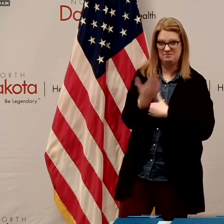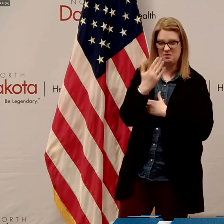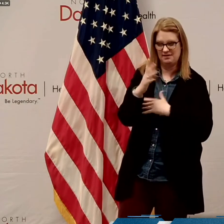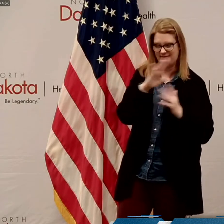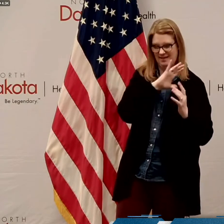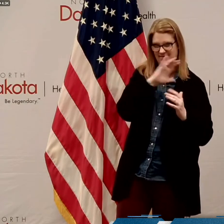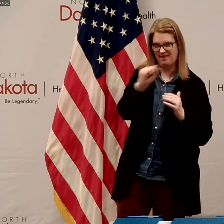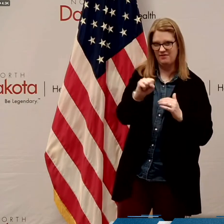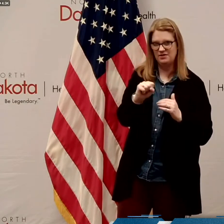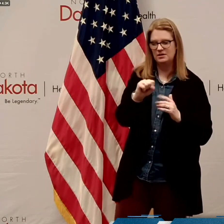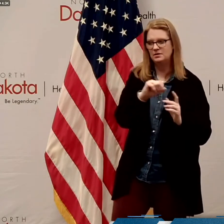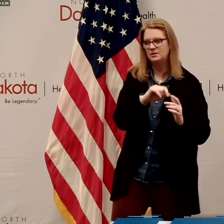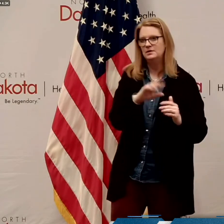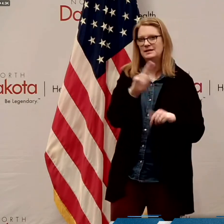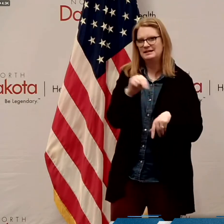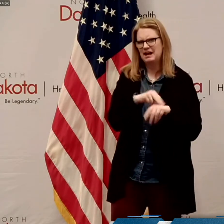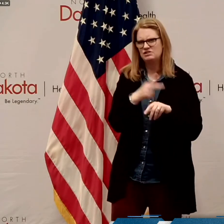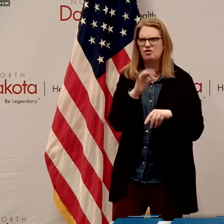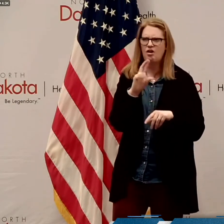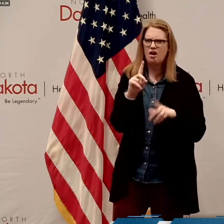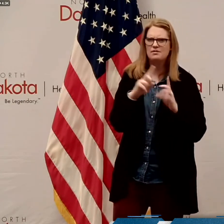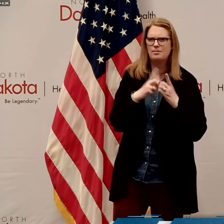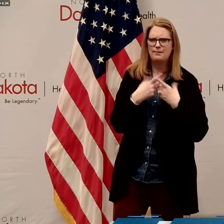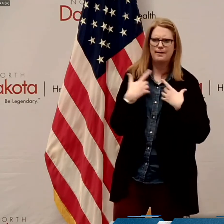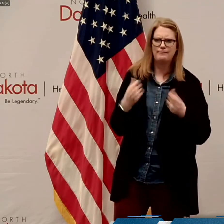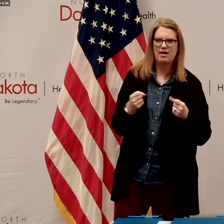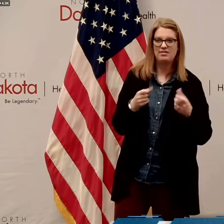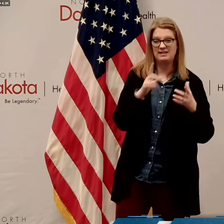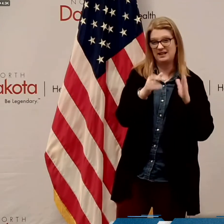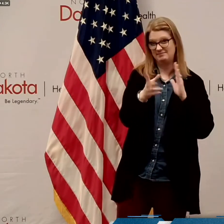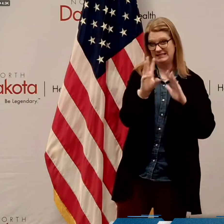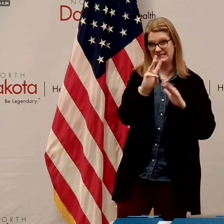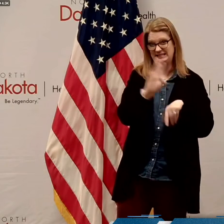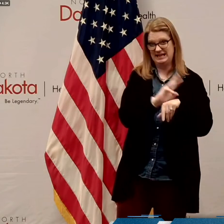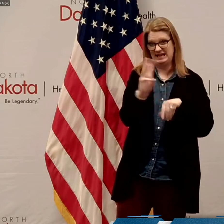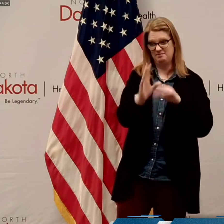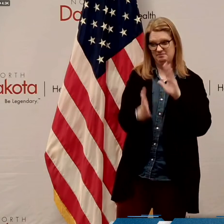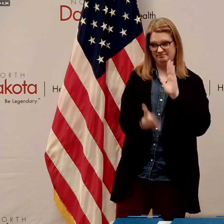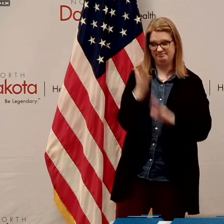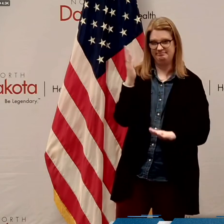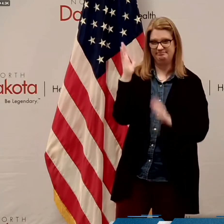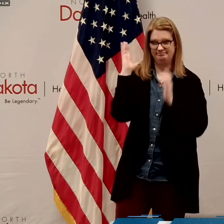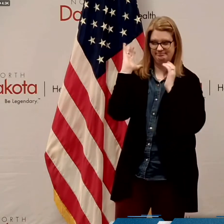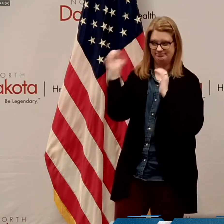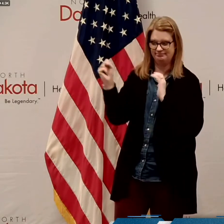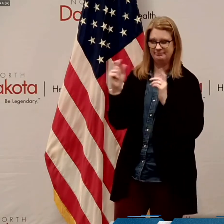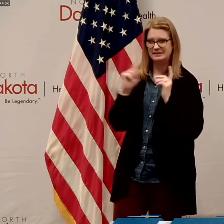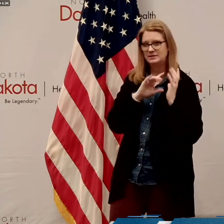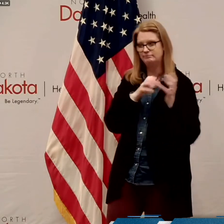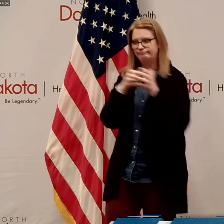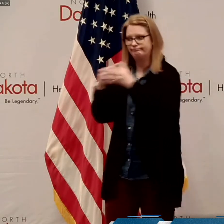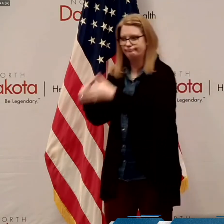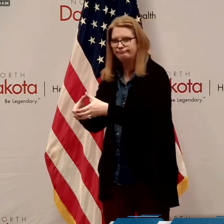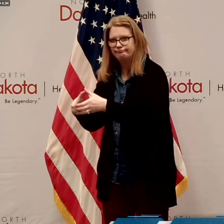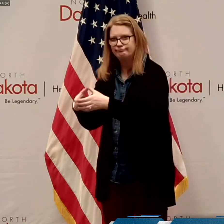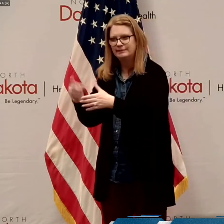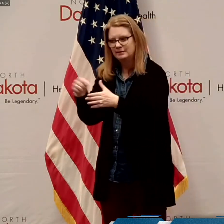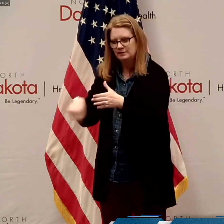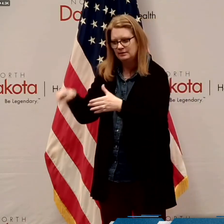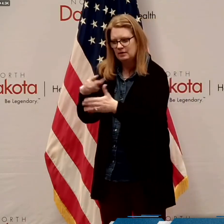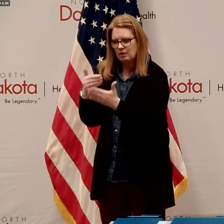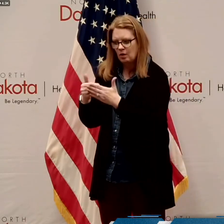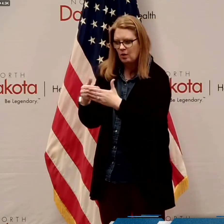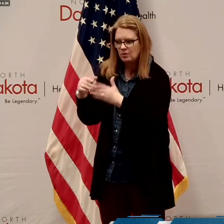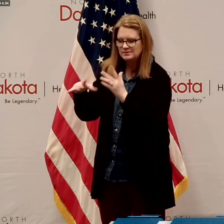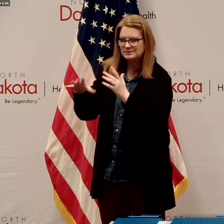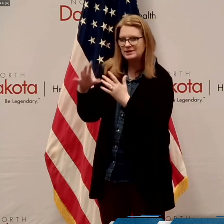from the Department of Health, the National Guard, and we've got the capability to test all the people who are in close contact with